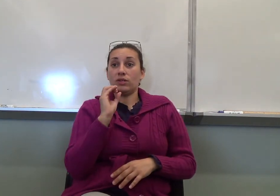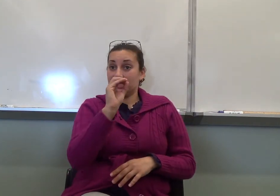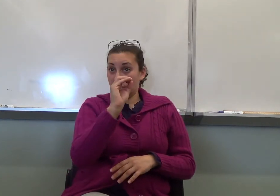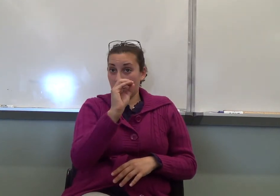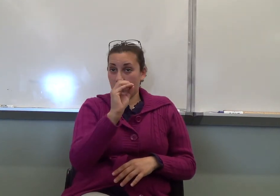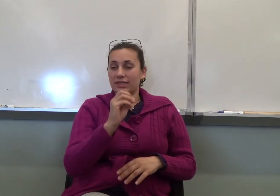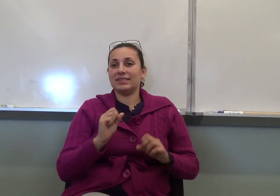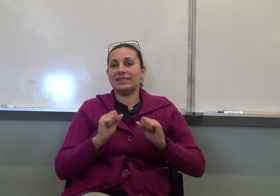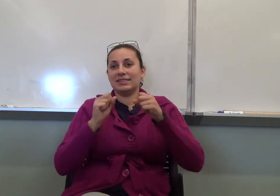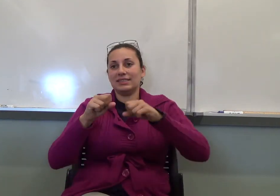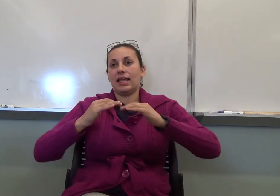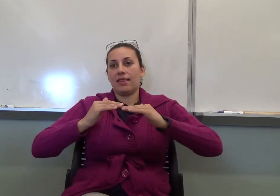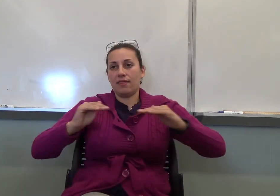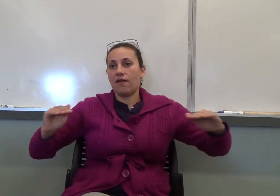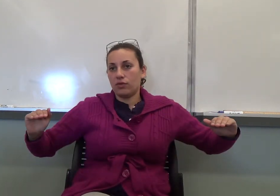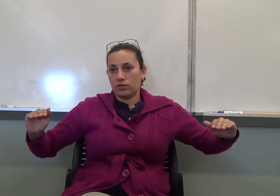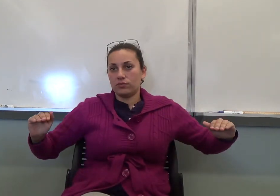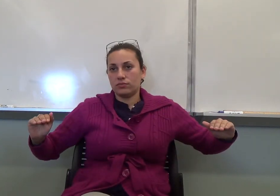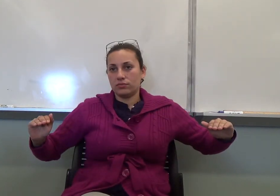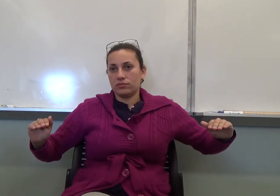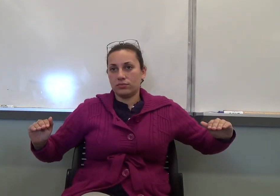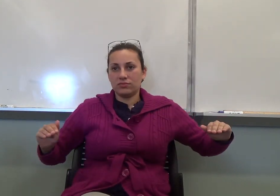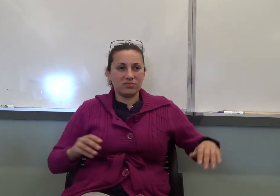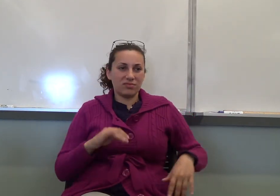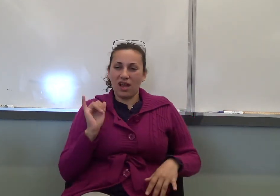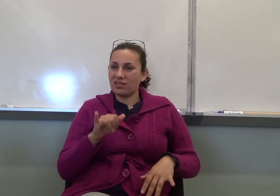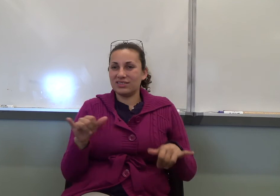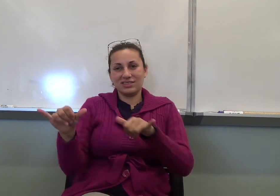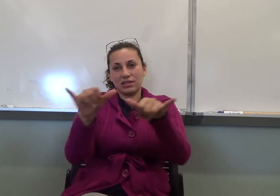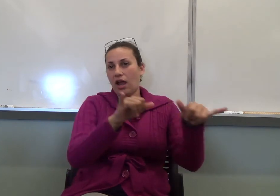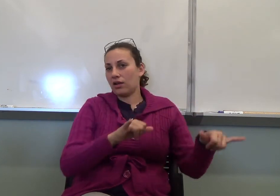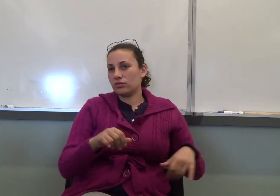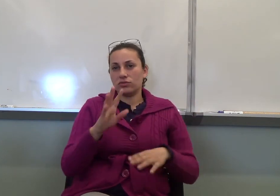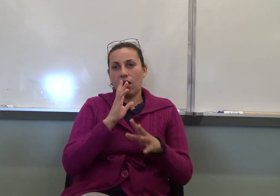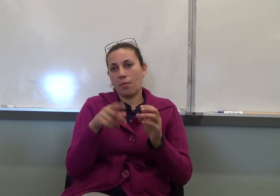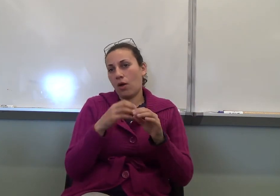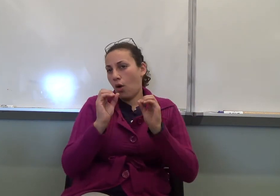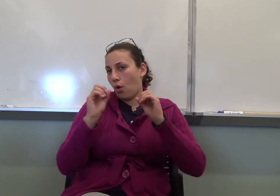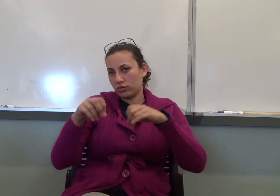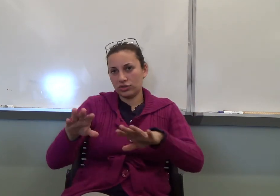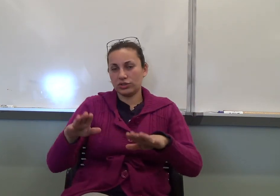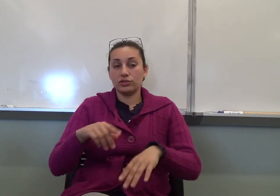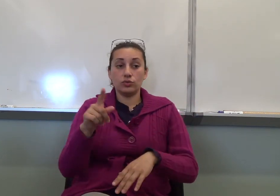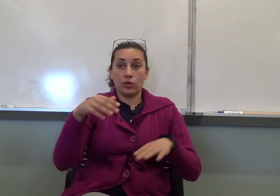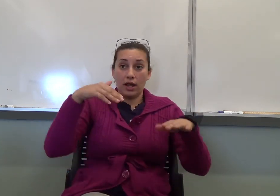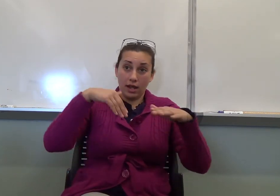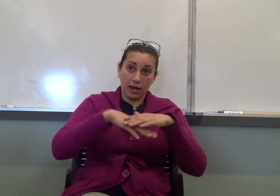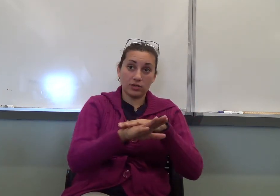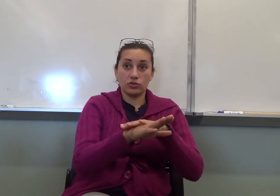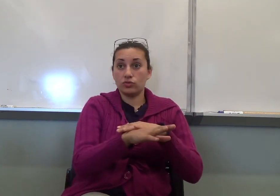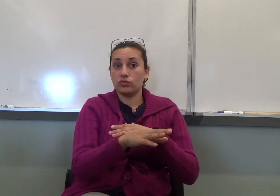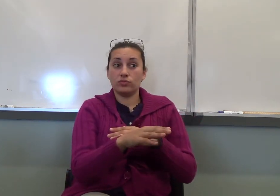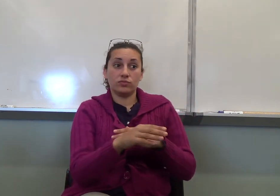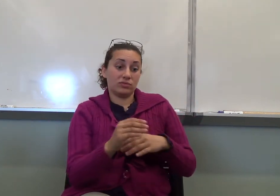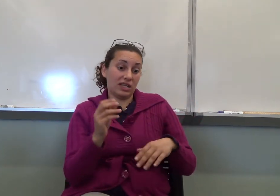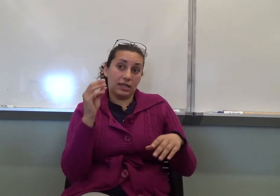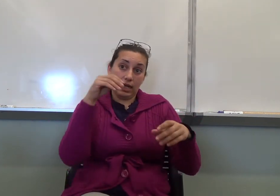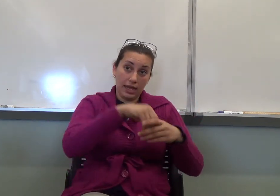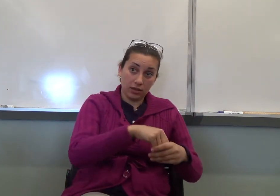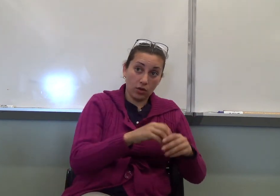pretty standard when you're talking about oceanic kind of things. If you go into the ocean, it's considered negative, and if you go